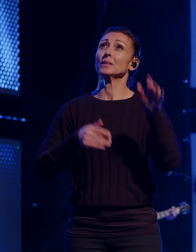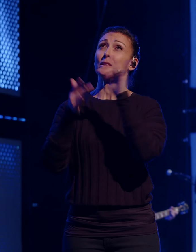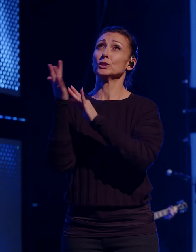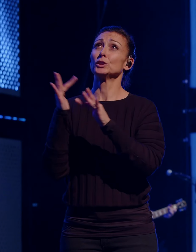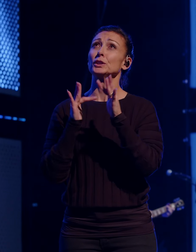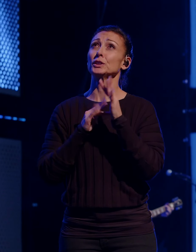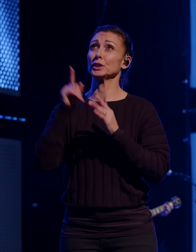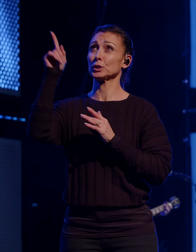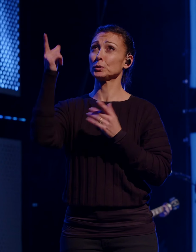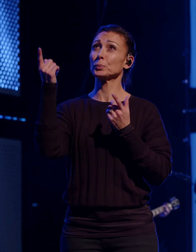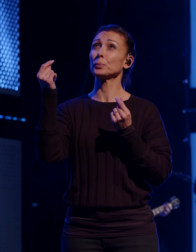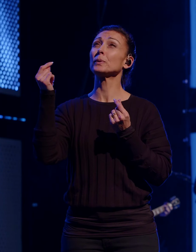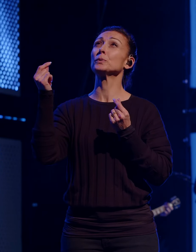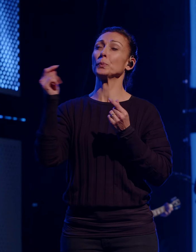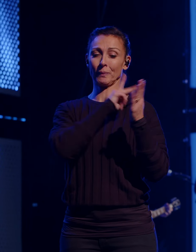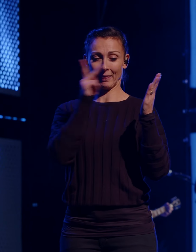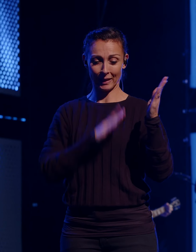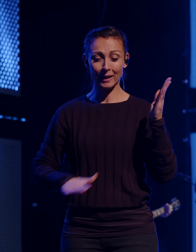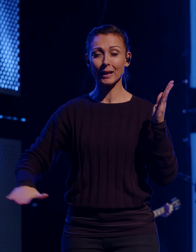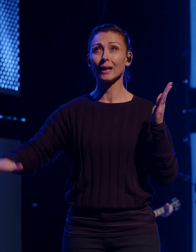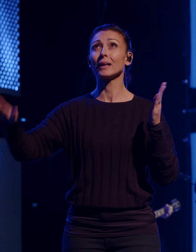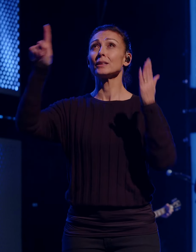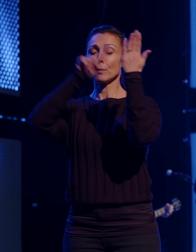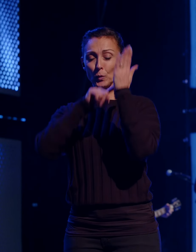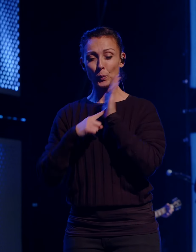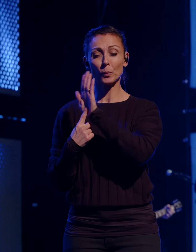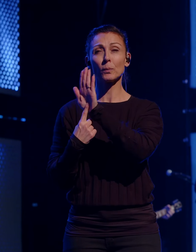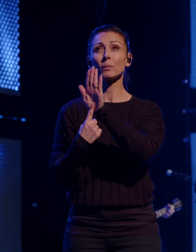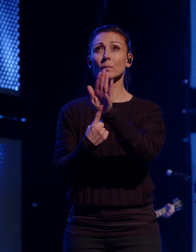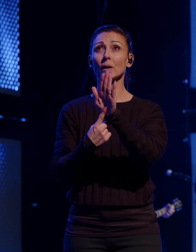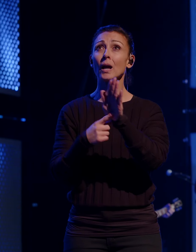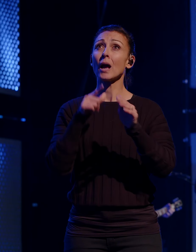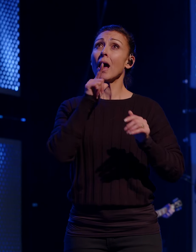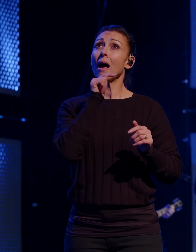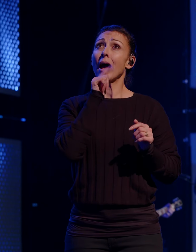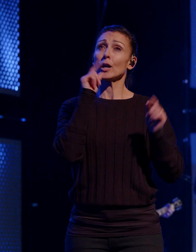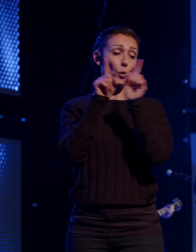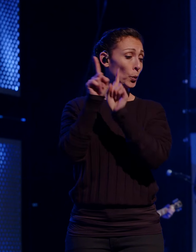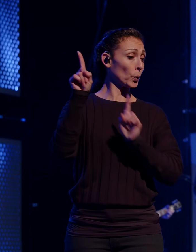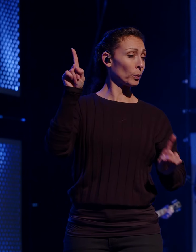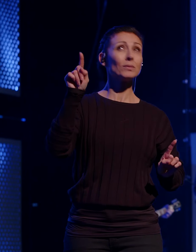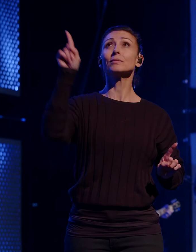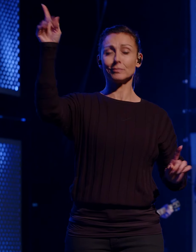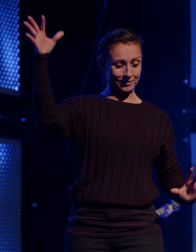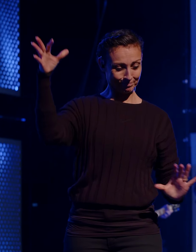Come and to reconcile the lost.